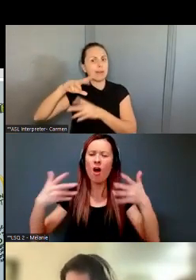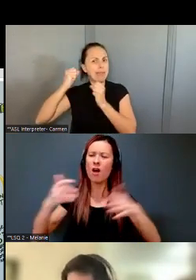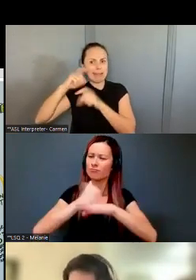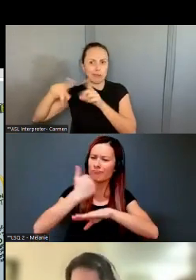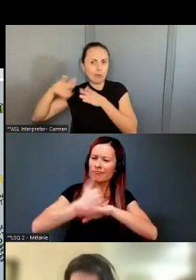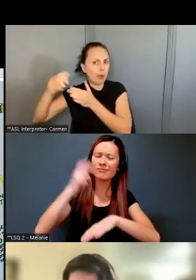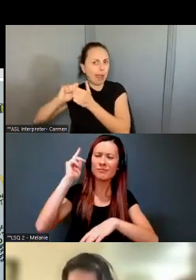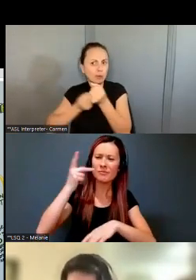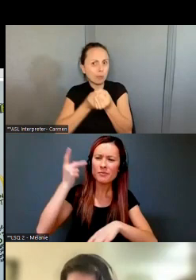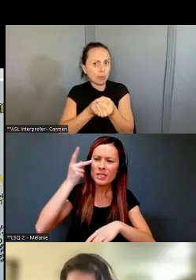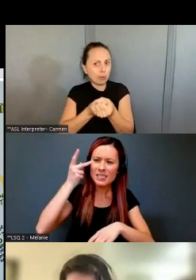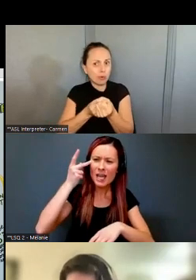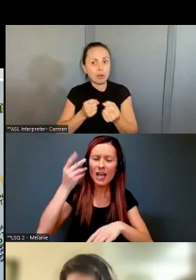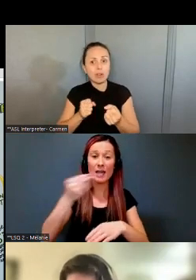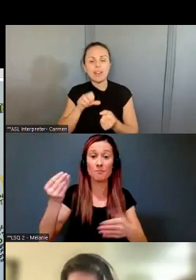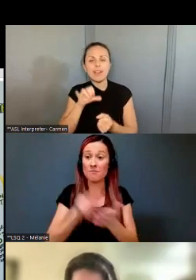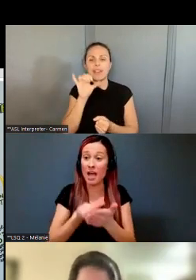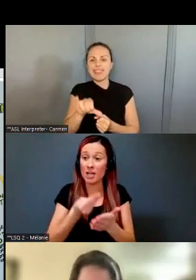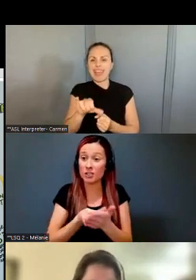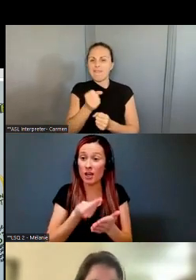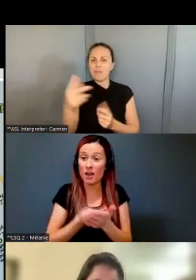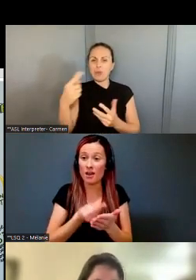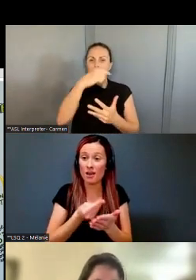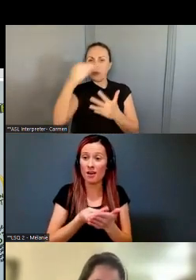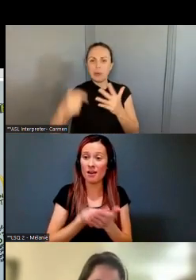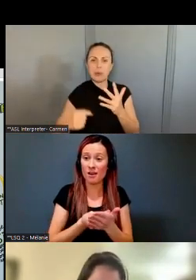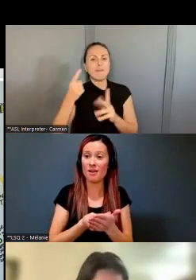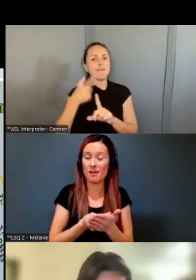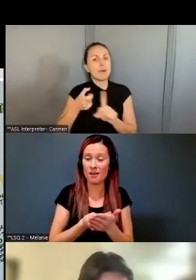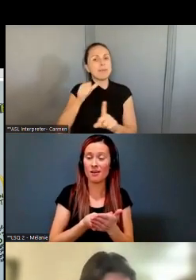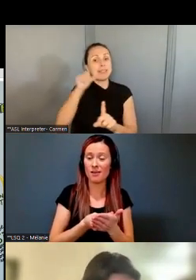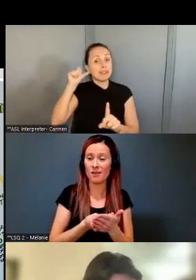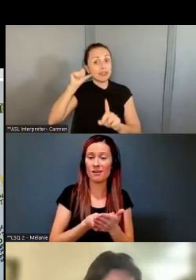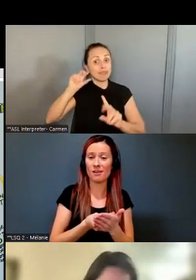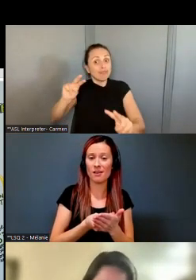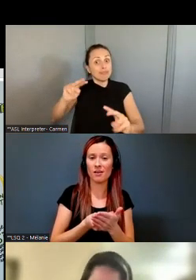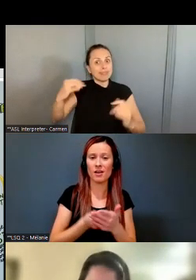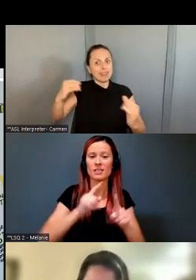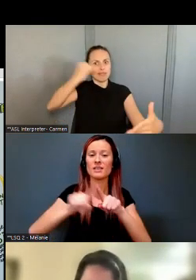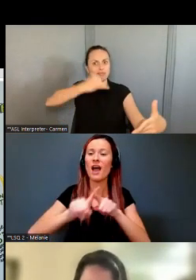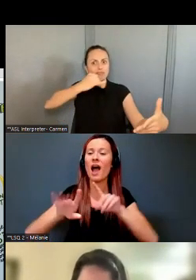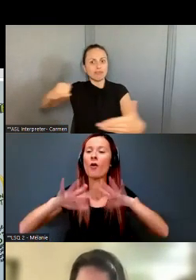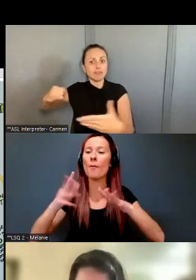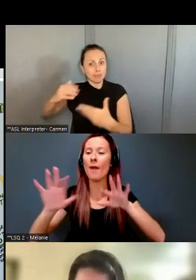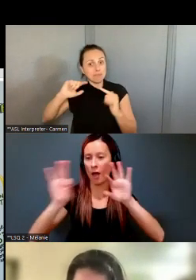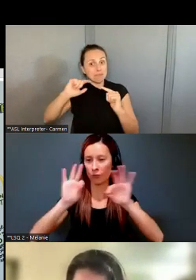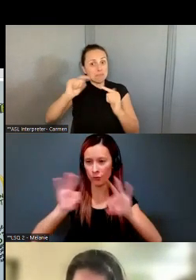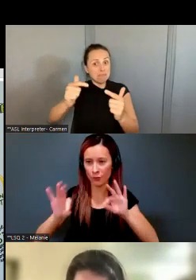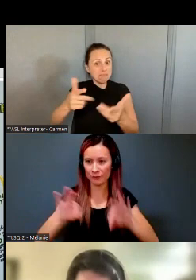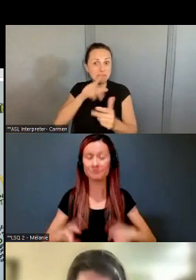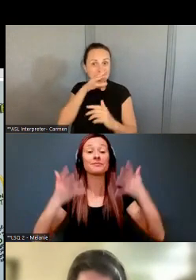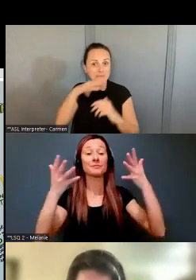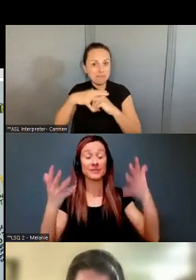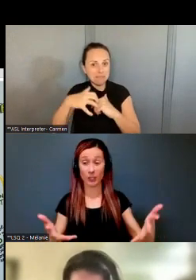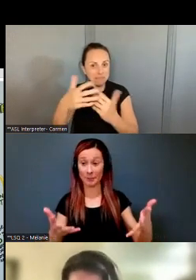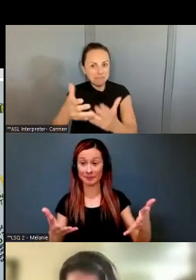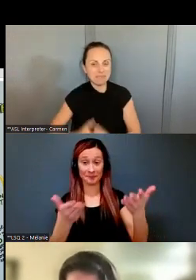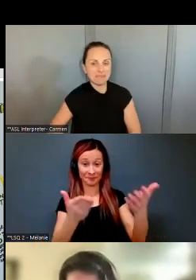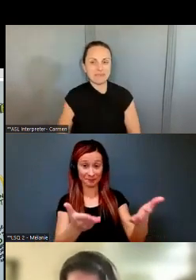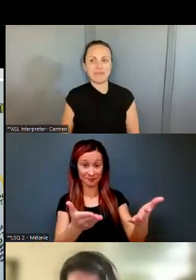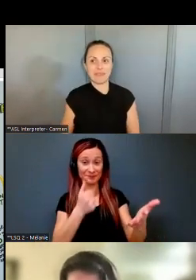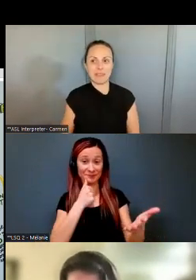ways. So that are the few sentences I would say, and I look forward to the day today. Chu, Oshiak Shikle It's.